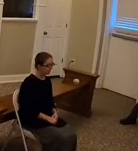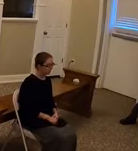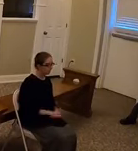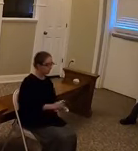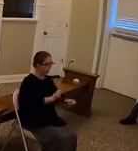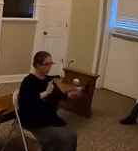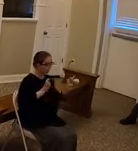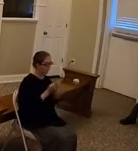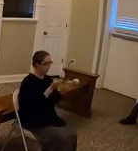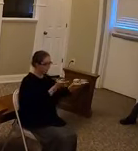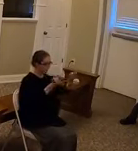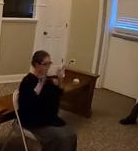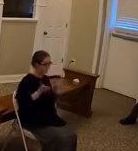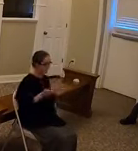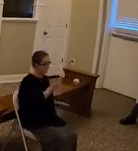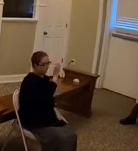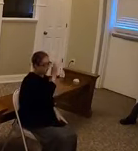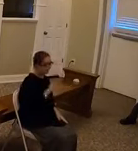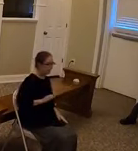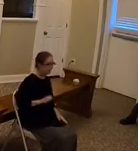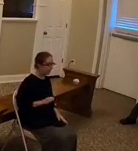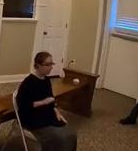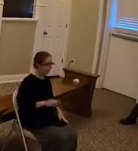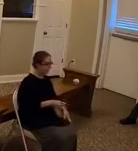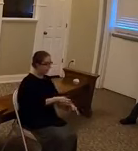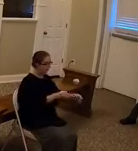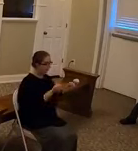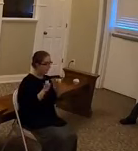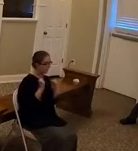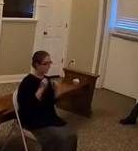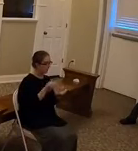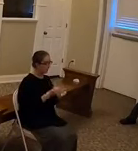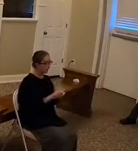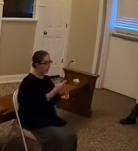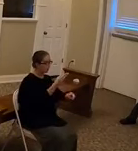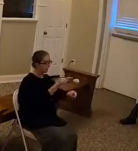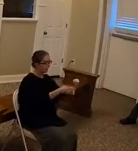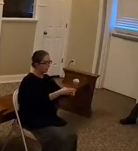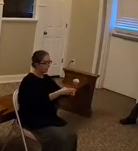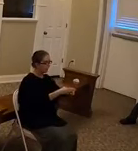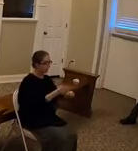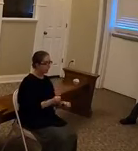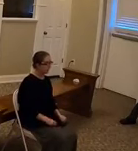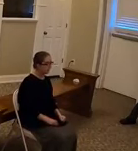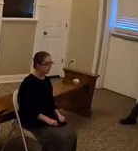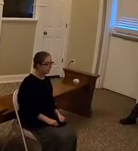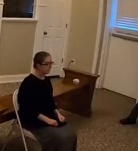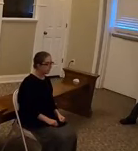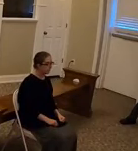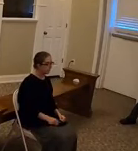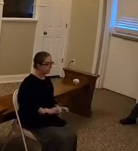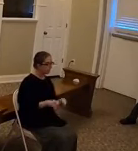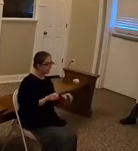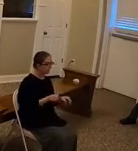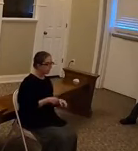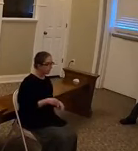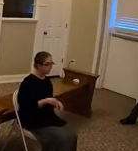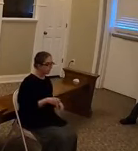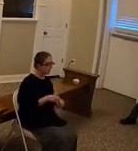when you become an heir of Christ, you take on a new identity. Ooh. We don't deserve